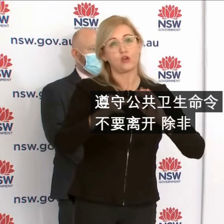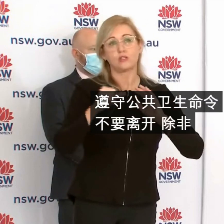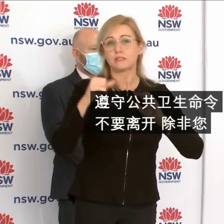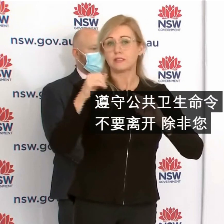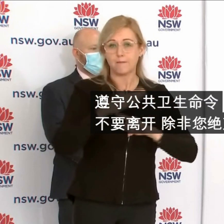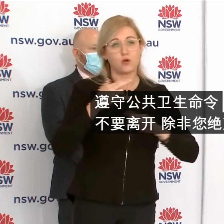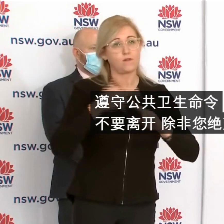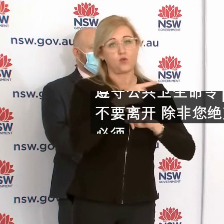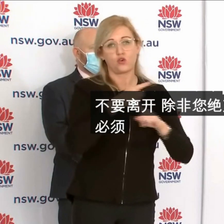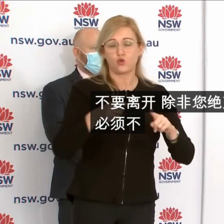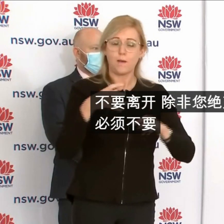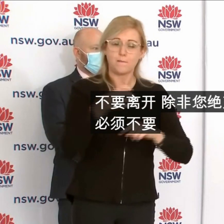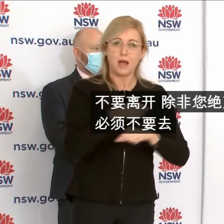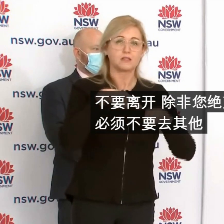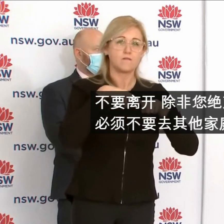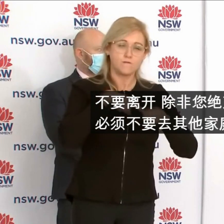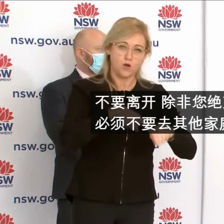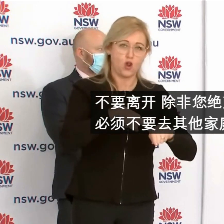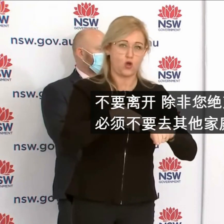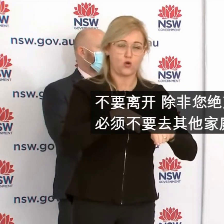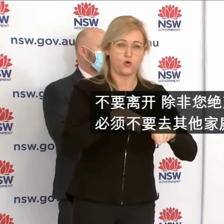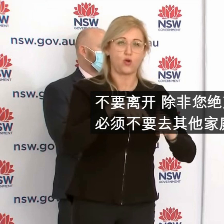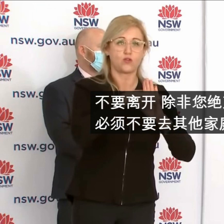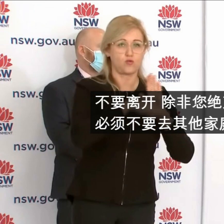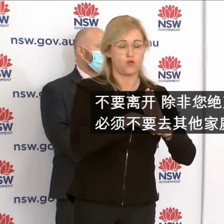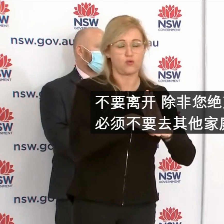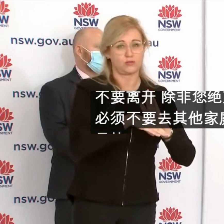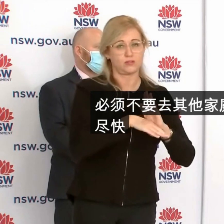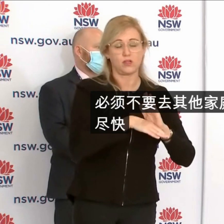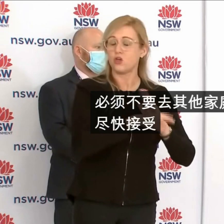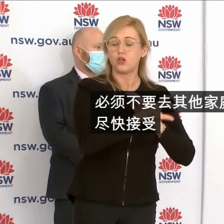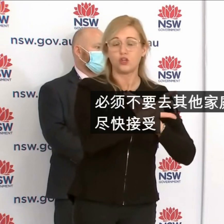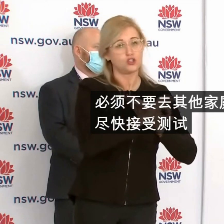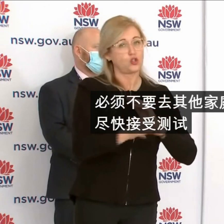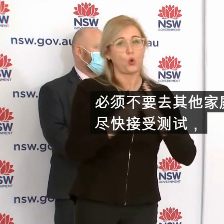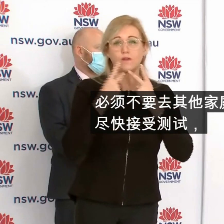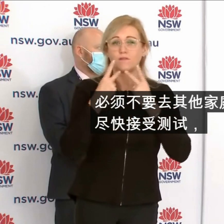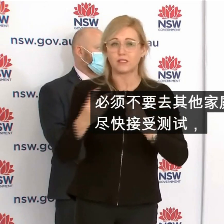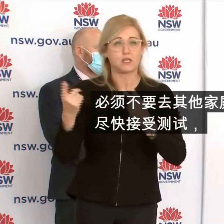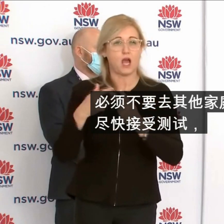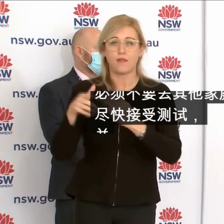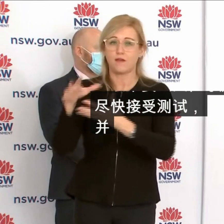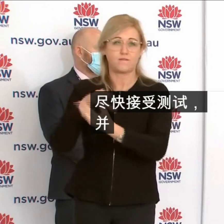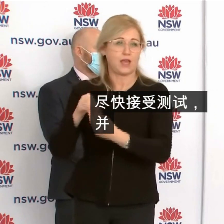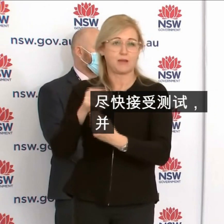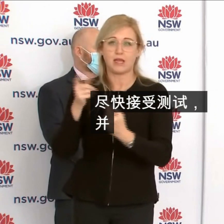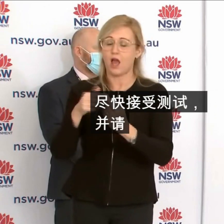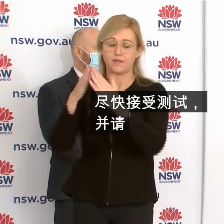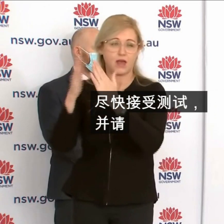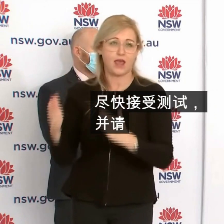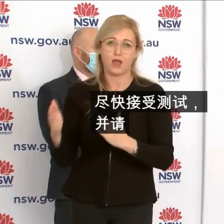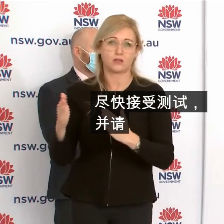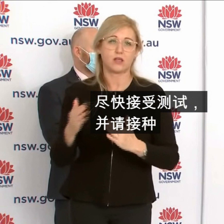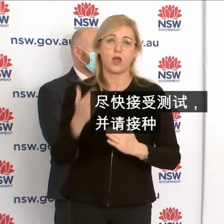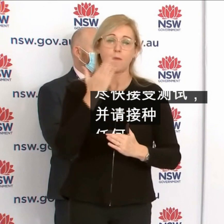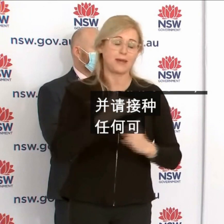not leave home unless you absolutely have to. Do not visit other households. Get tested as soon as you can. And please